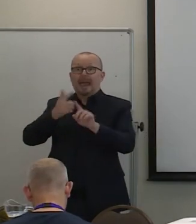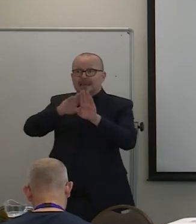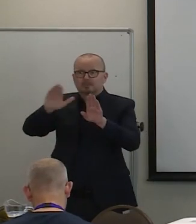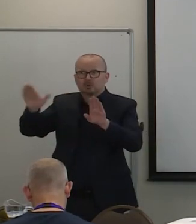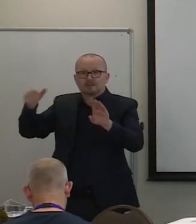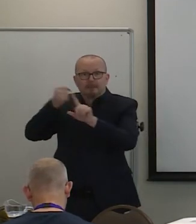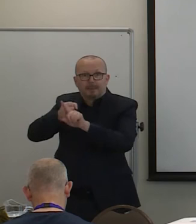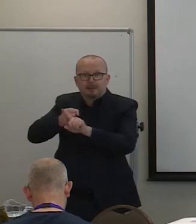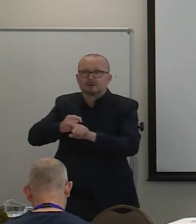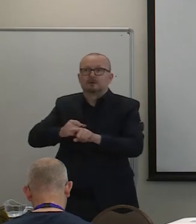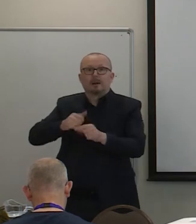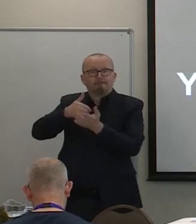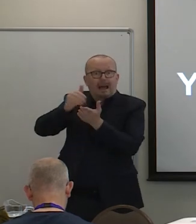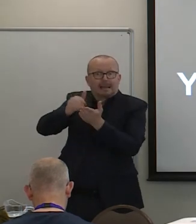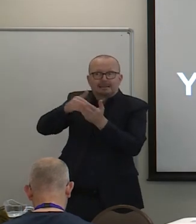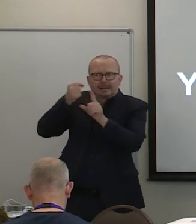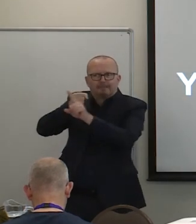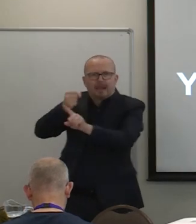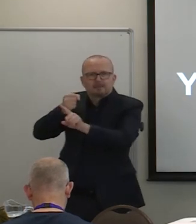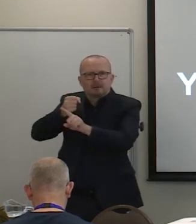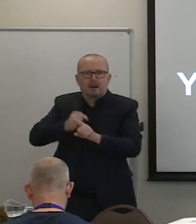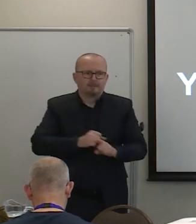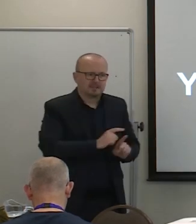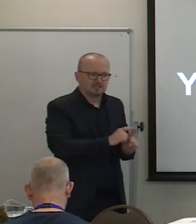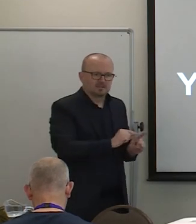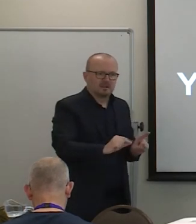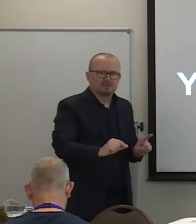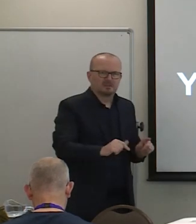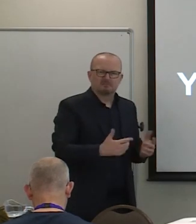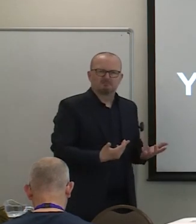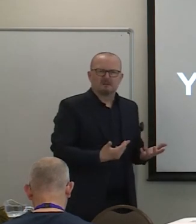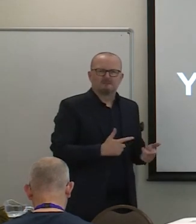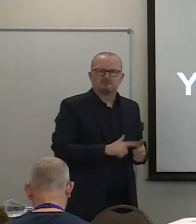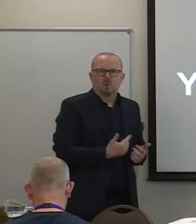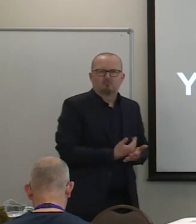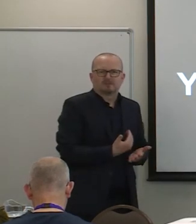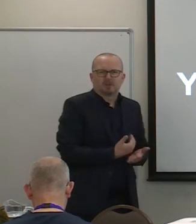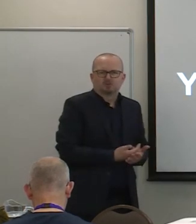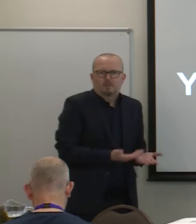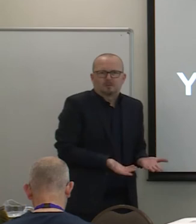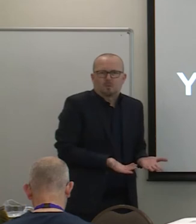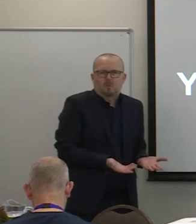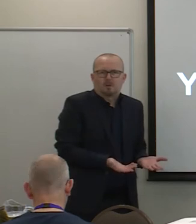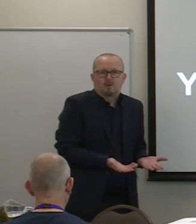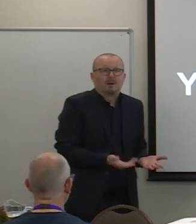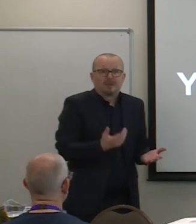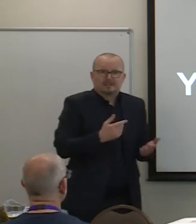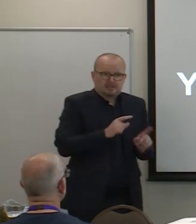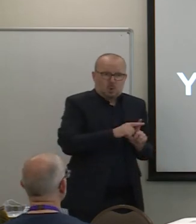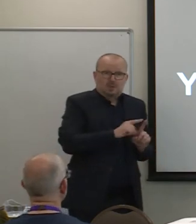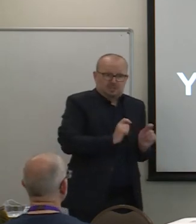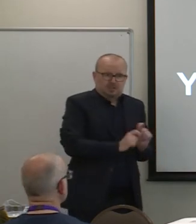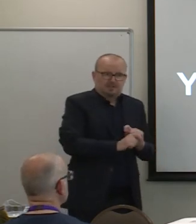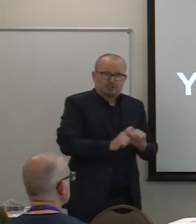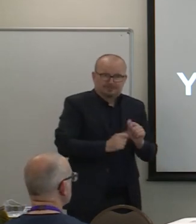well? So I want to try and introduce the concept to you guys of digitisation. Yes, awesome. And